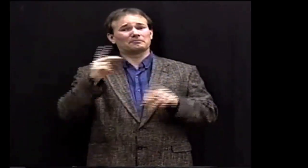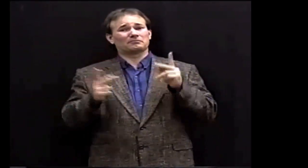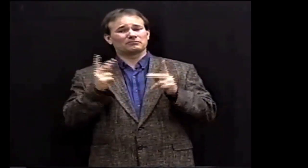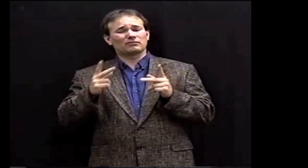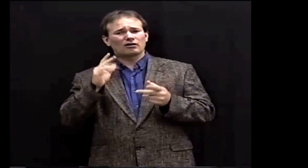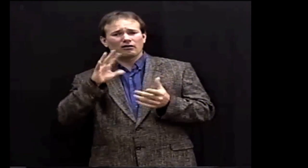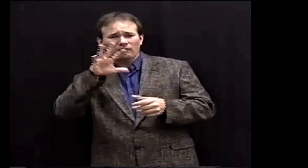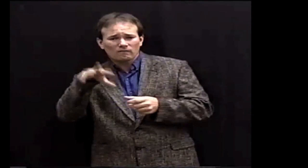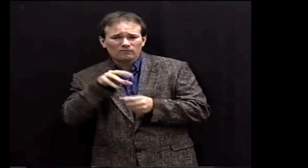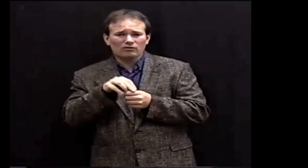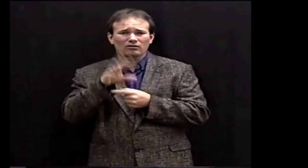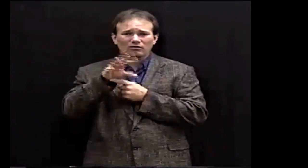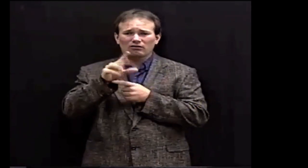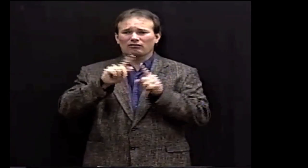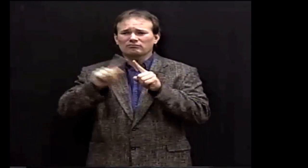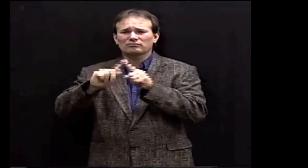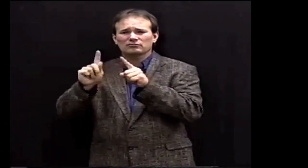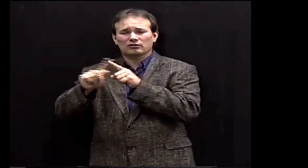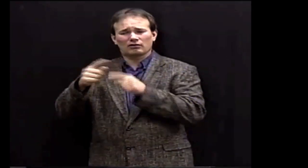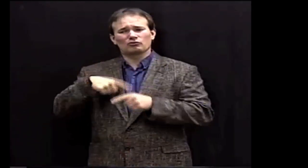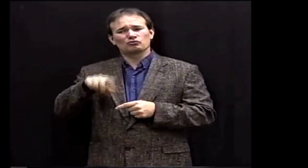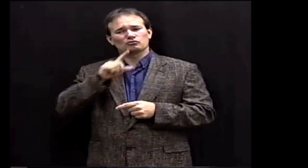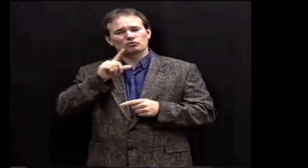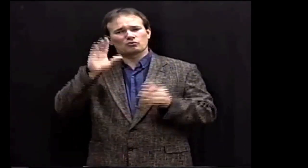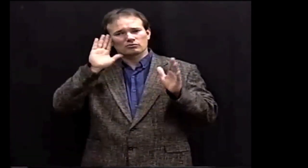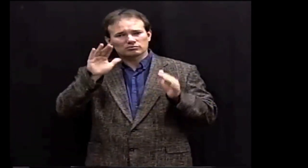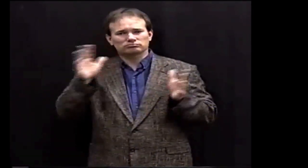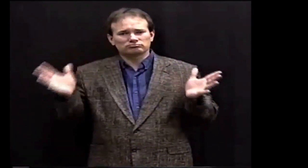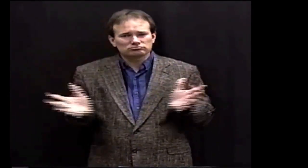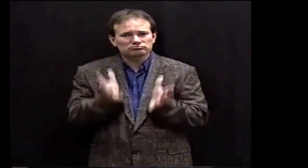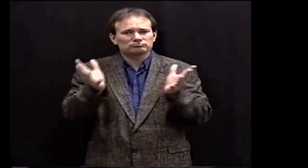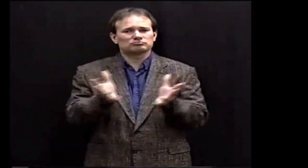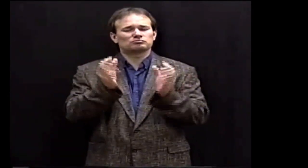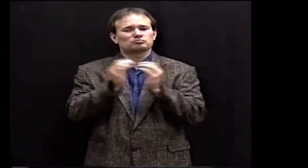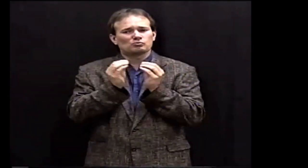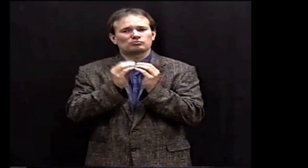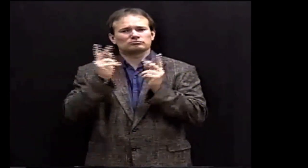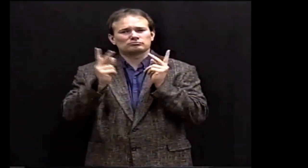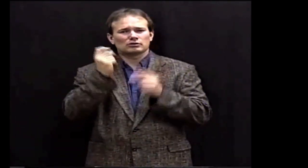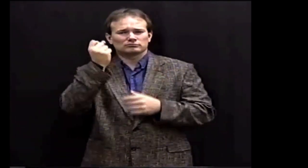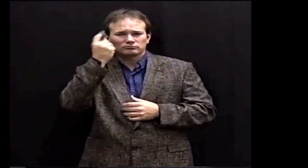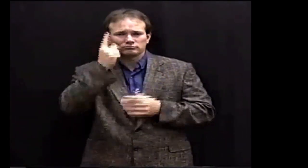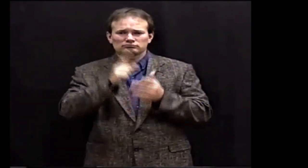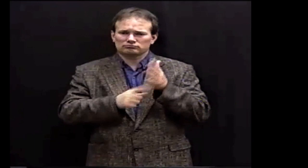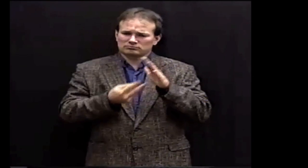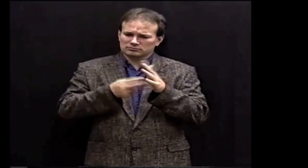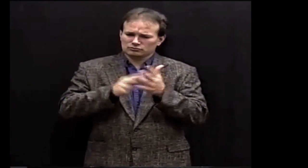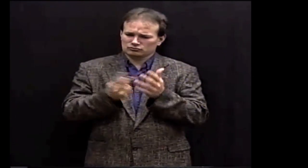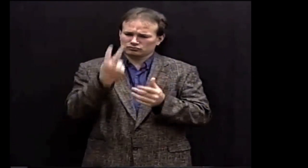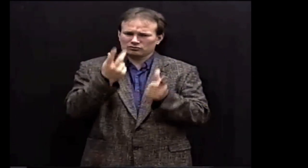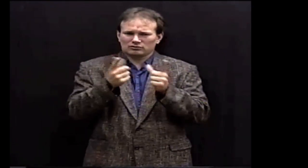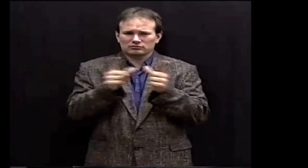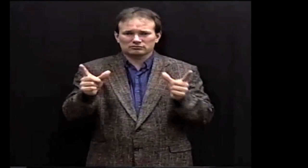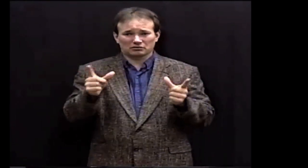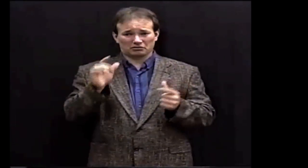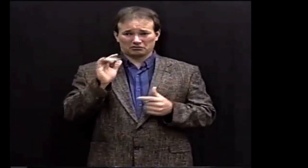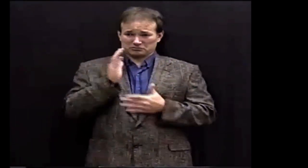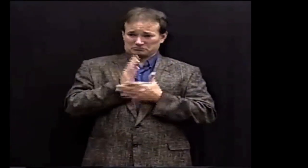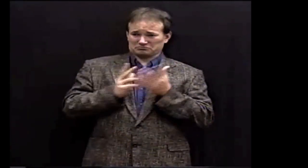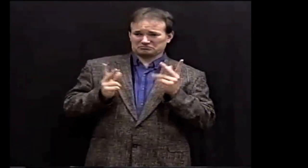and viewed it encourages others to understand what it means to know two languages. Some people, including parents and people of power, are